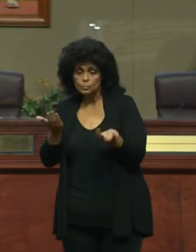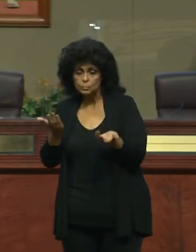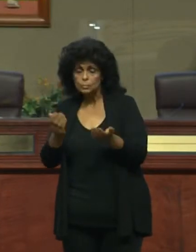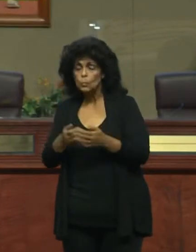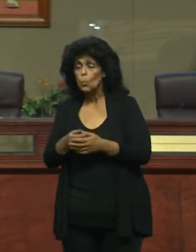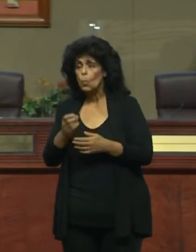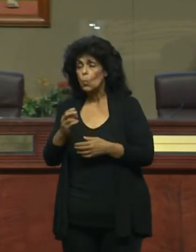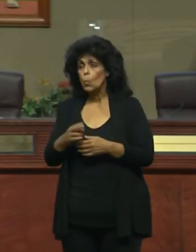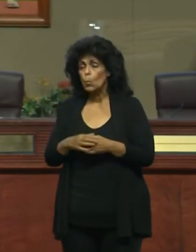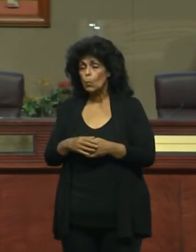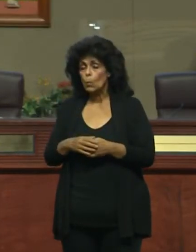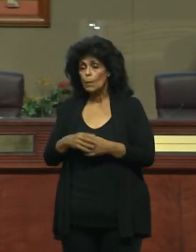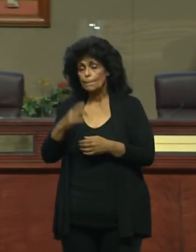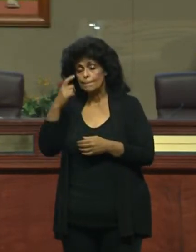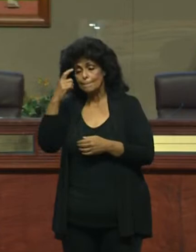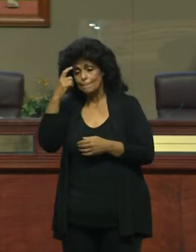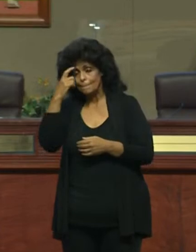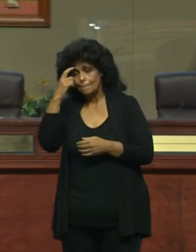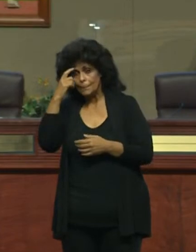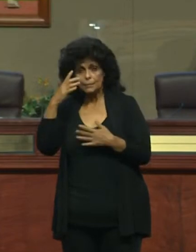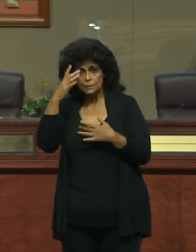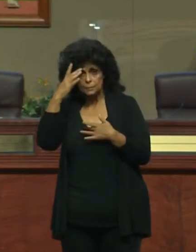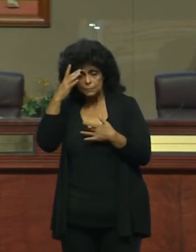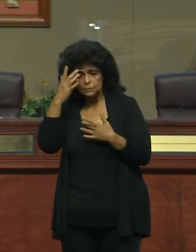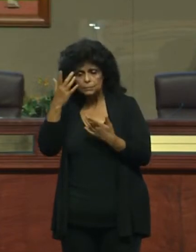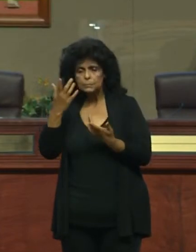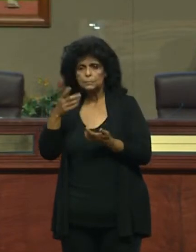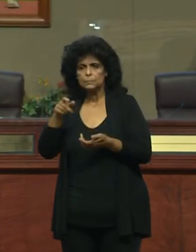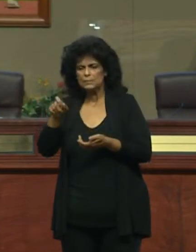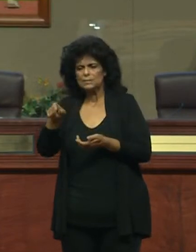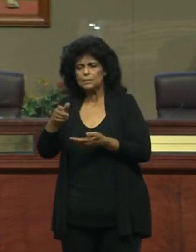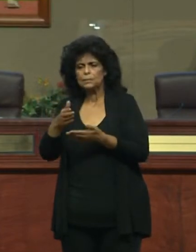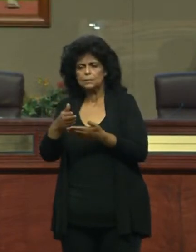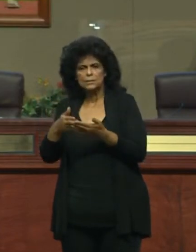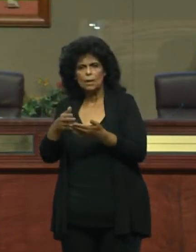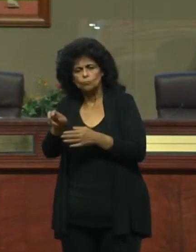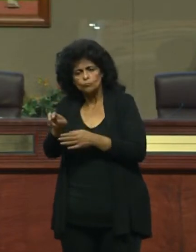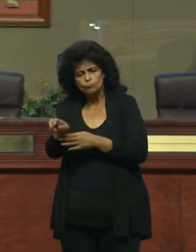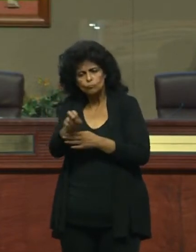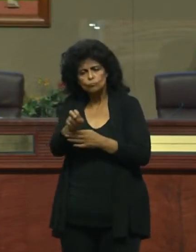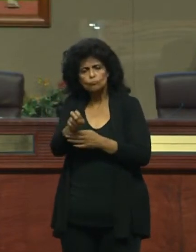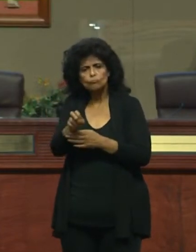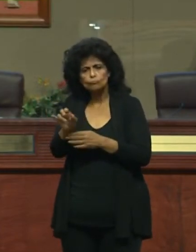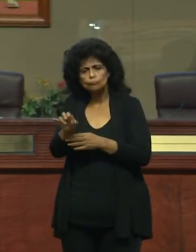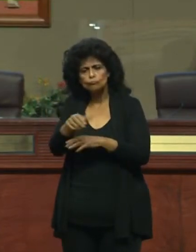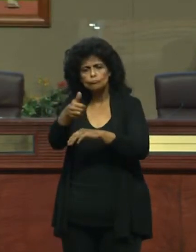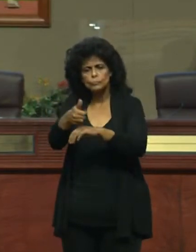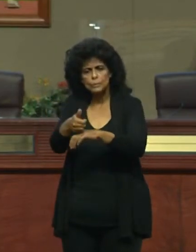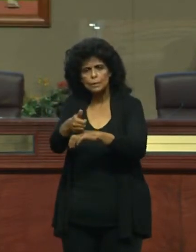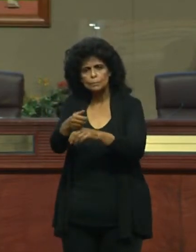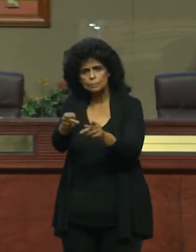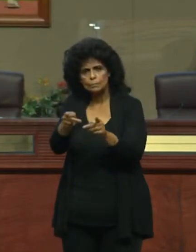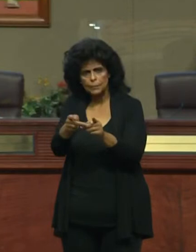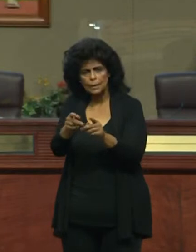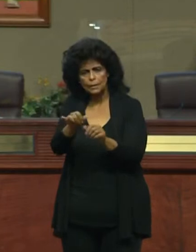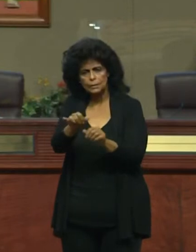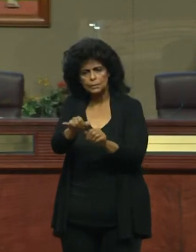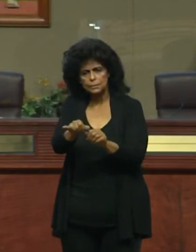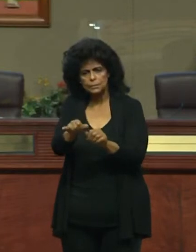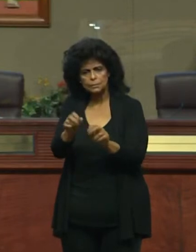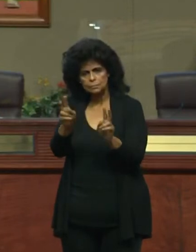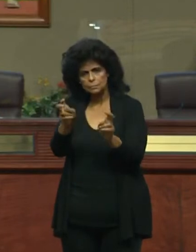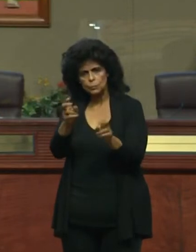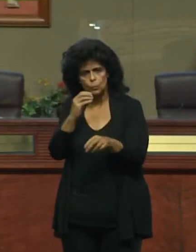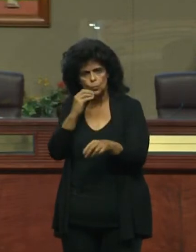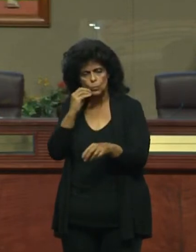mentally ill, who may need some transitional housing. So we'll be exploring all of that under the new